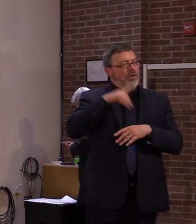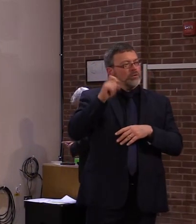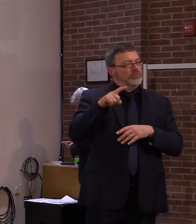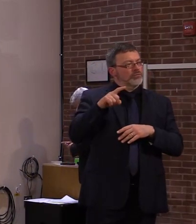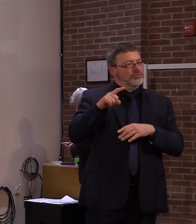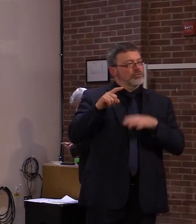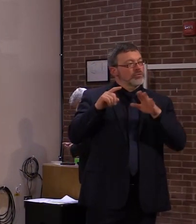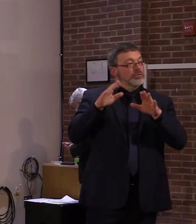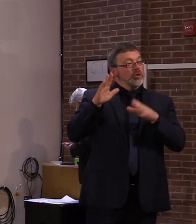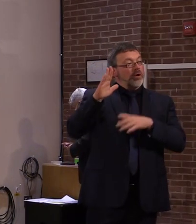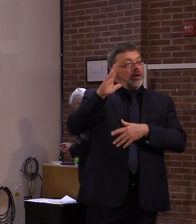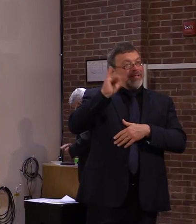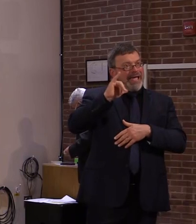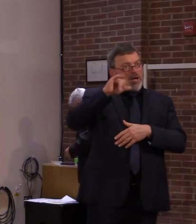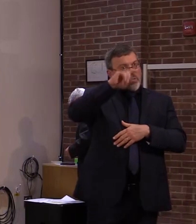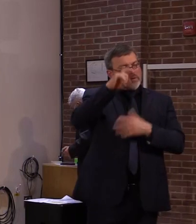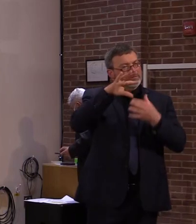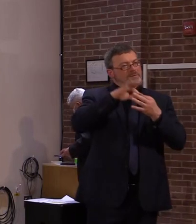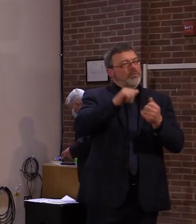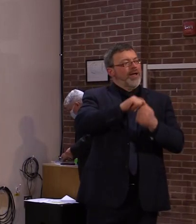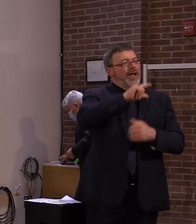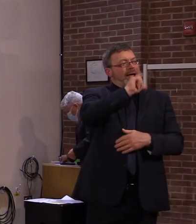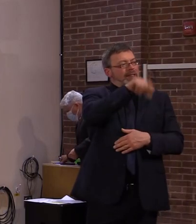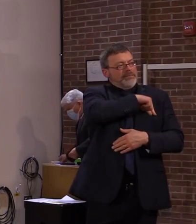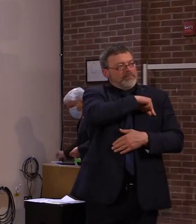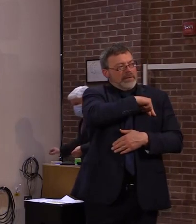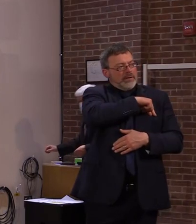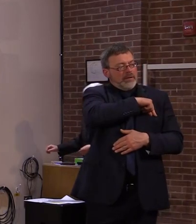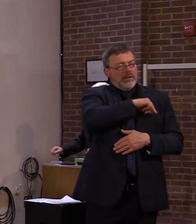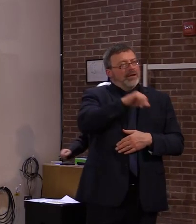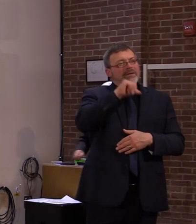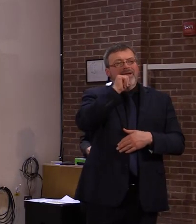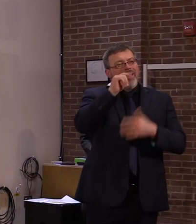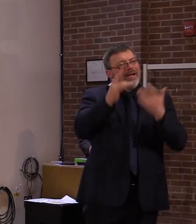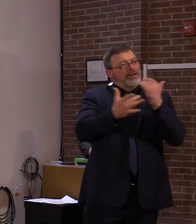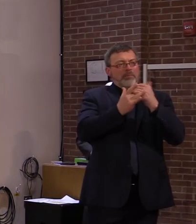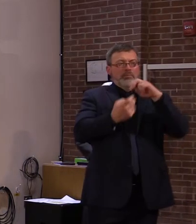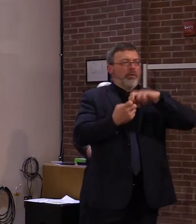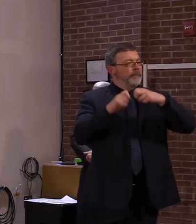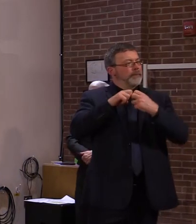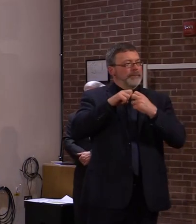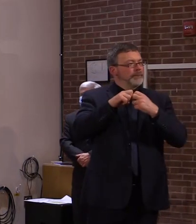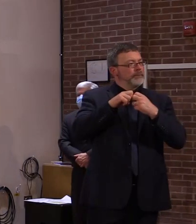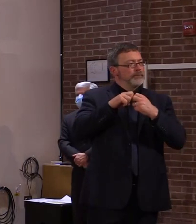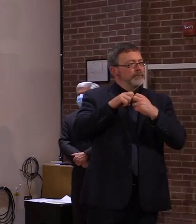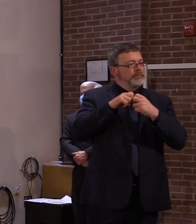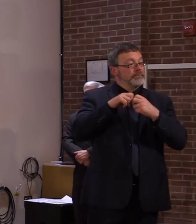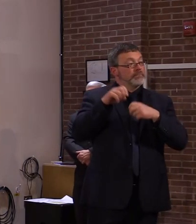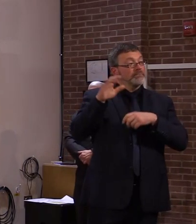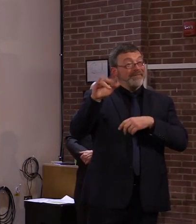not, and not a technical issue. For instance, on the VDH website, it says